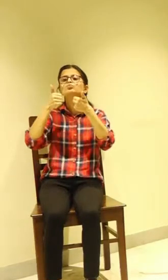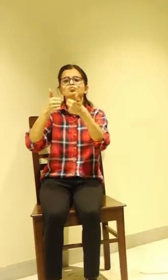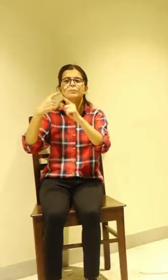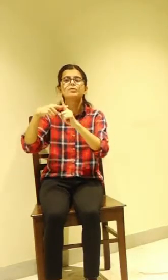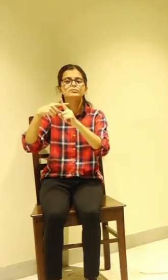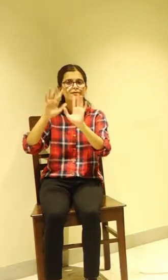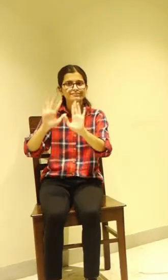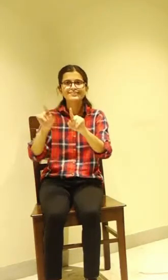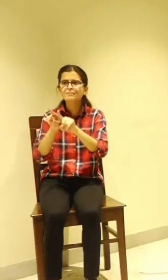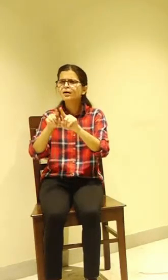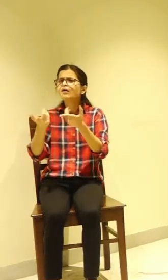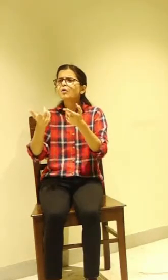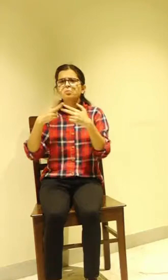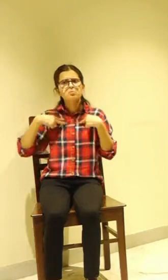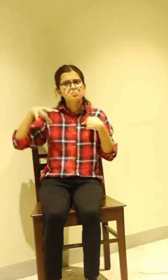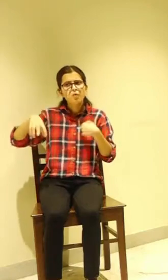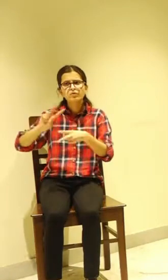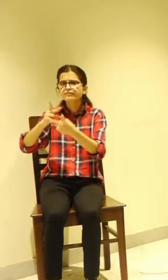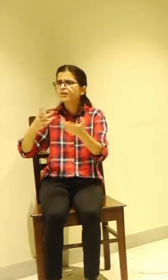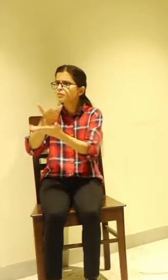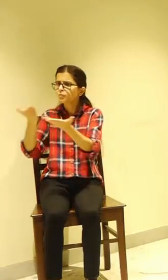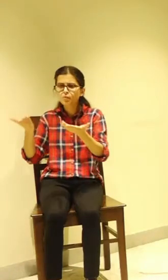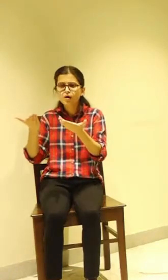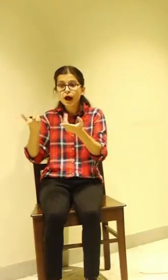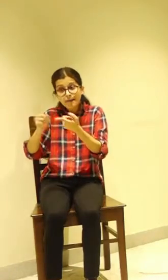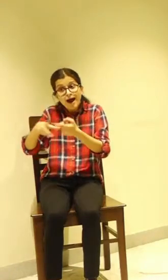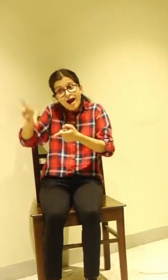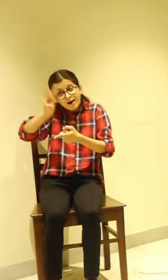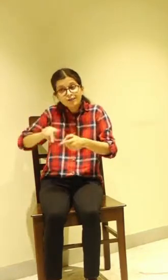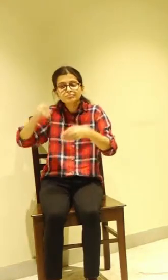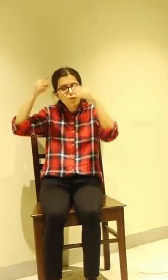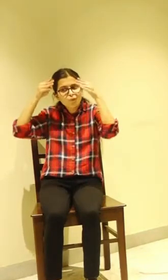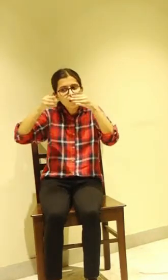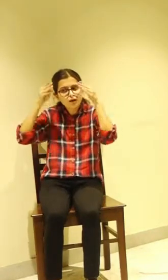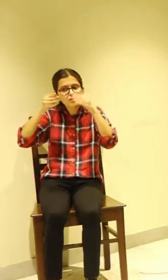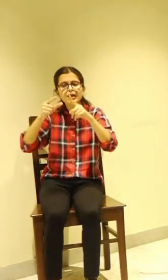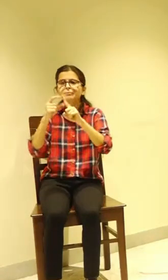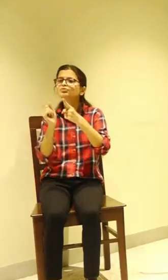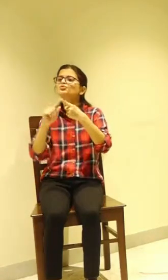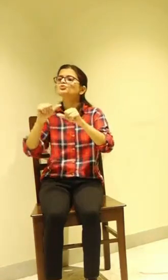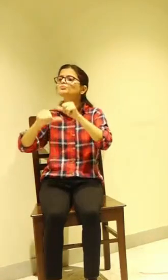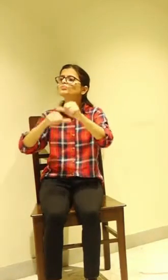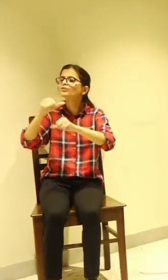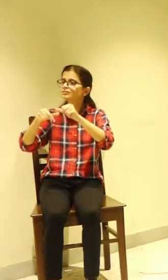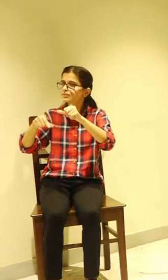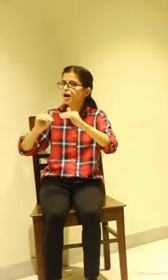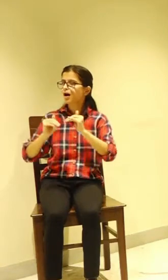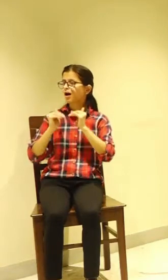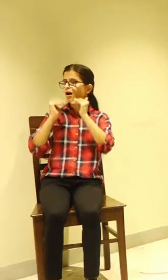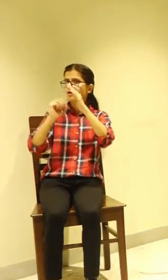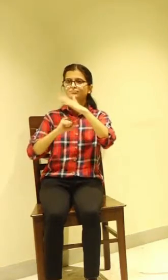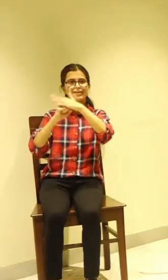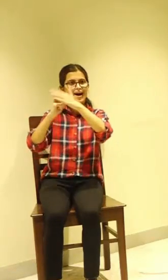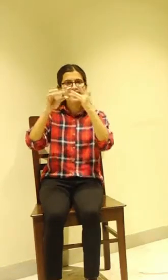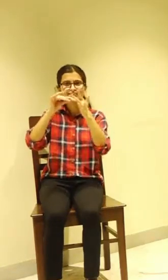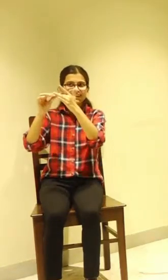precisely because courts have been able to again consider this possibility of due process, a higher standard that the government has to